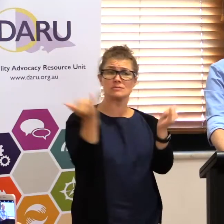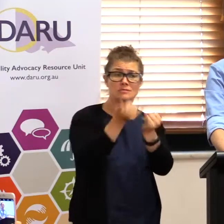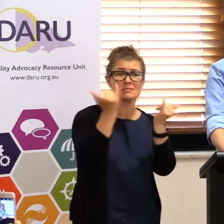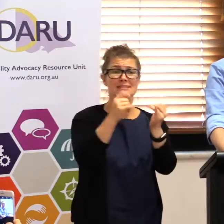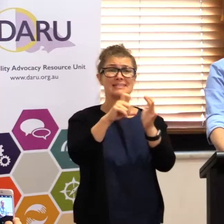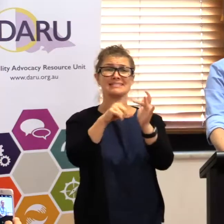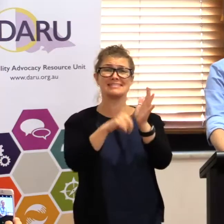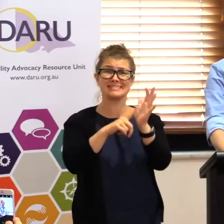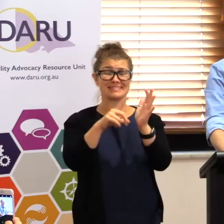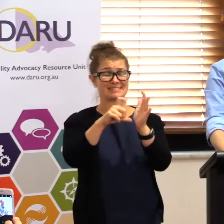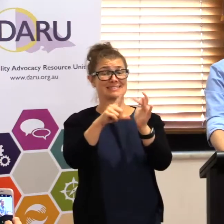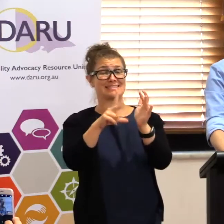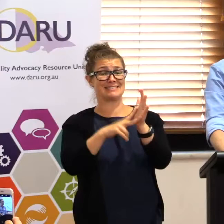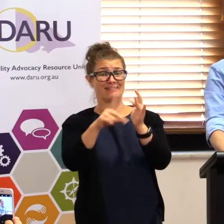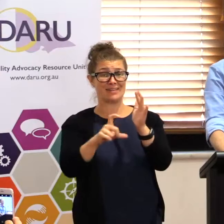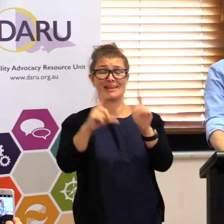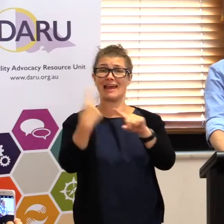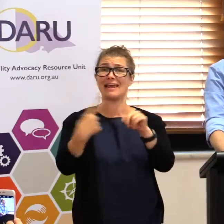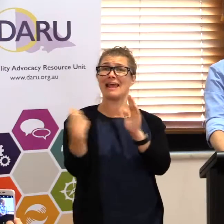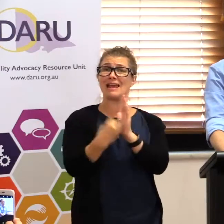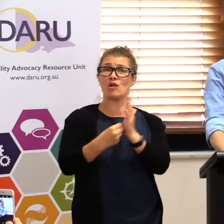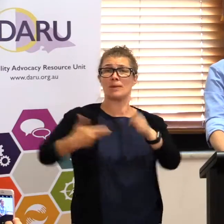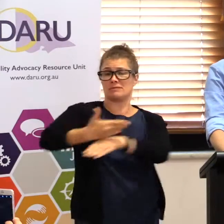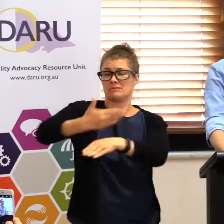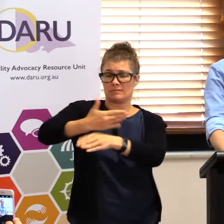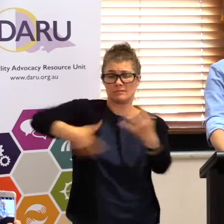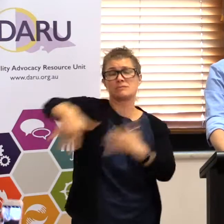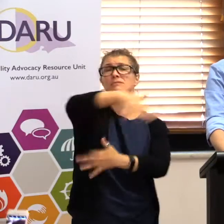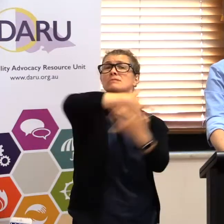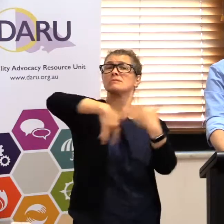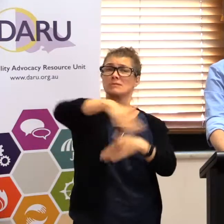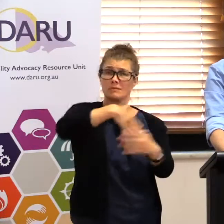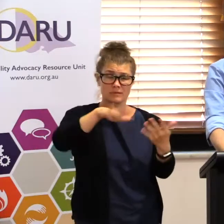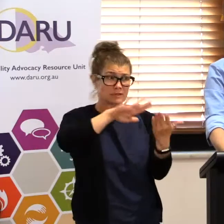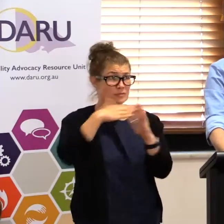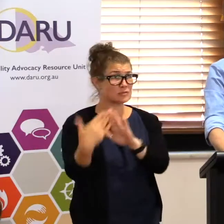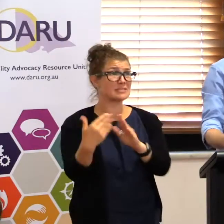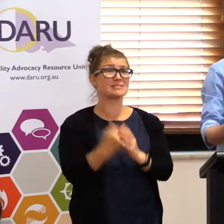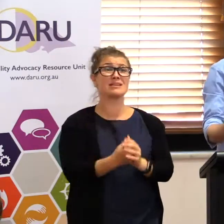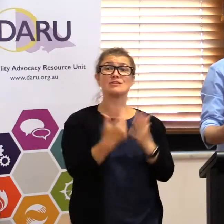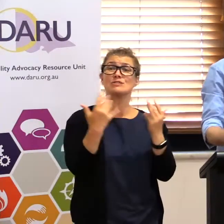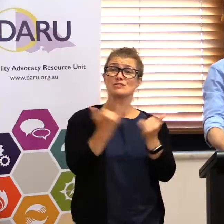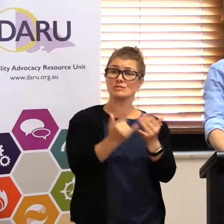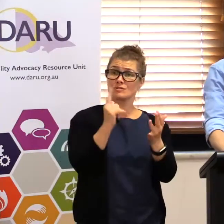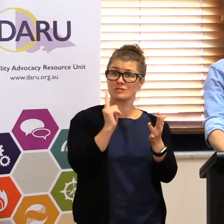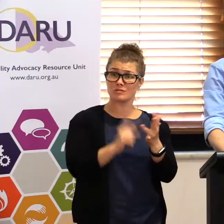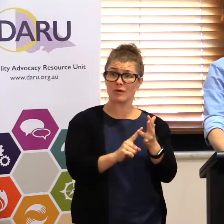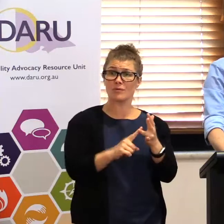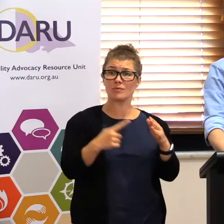So Lauren earlier in the day said there's 1.1 million people with disability in Victoria, so that's who we work